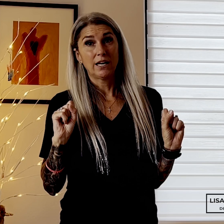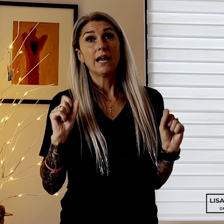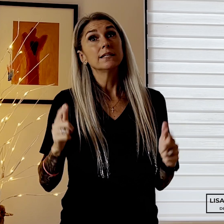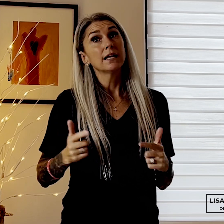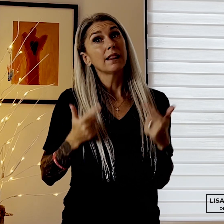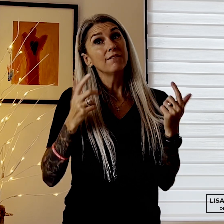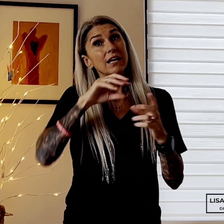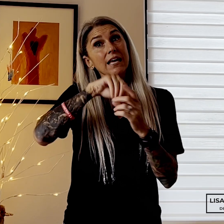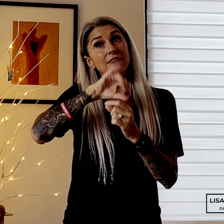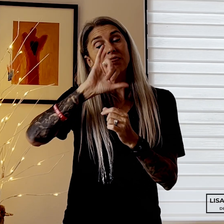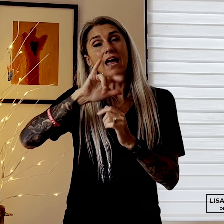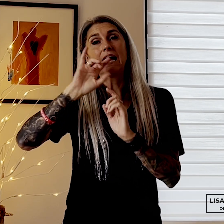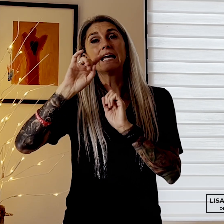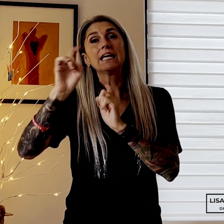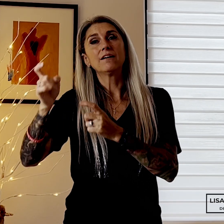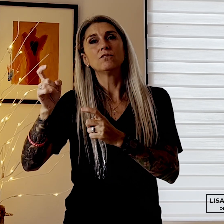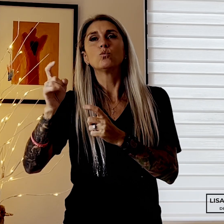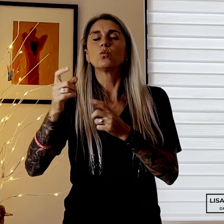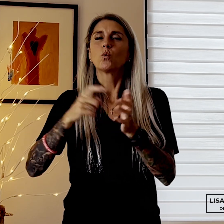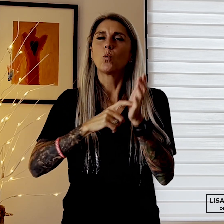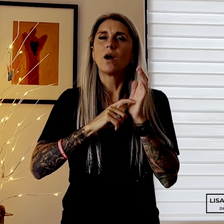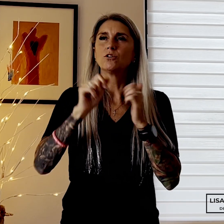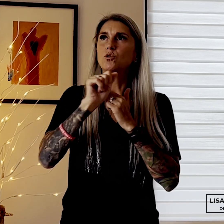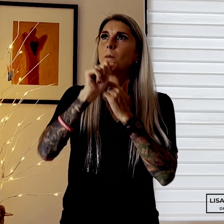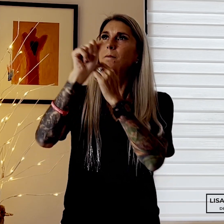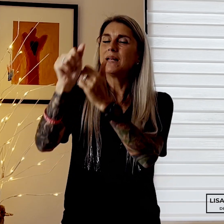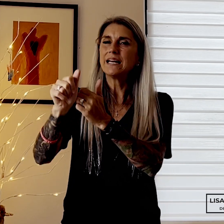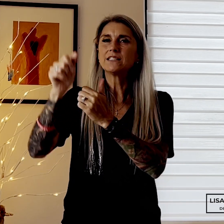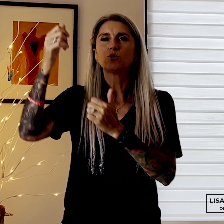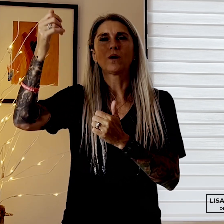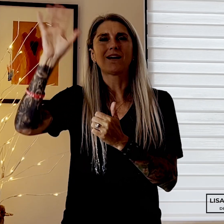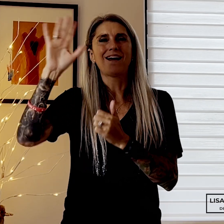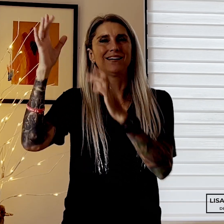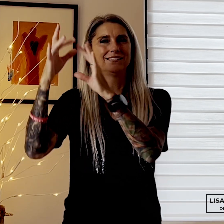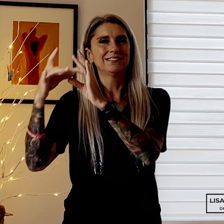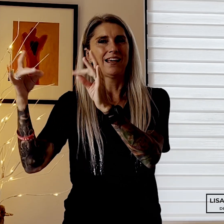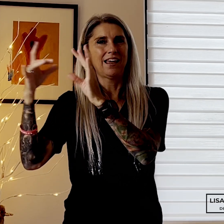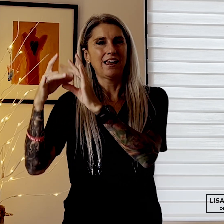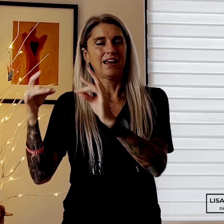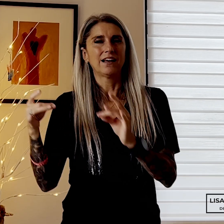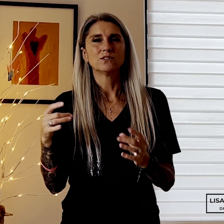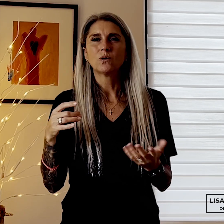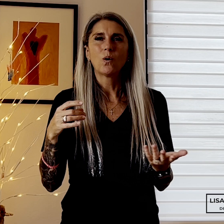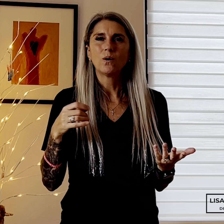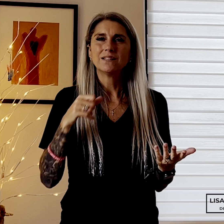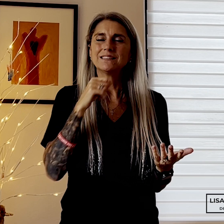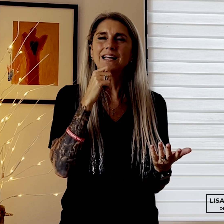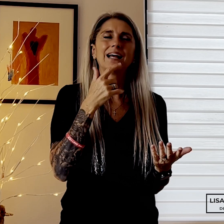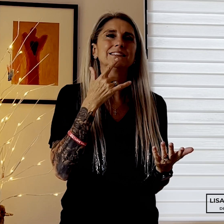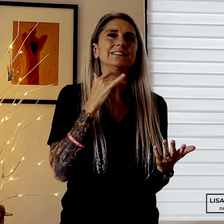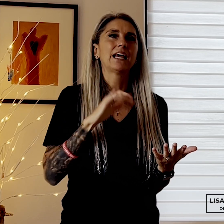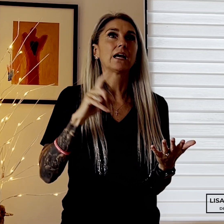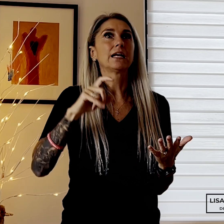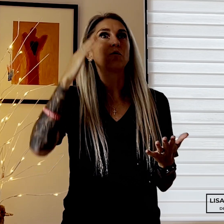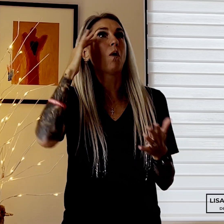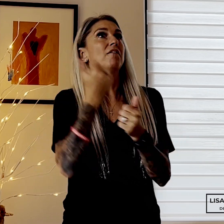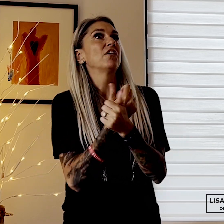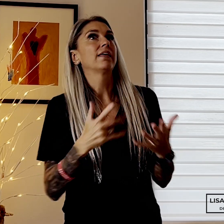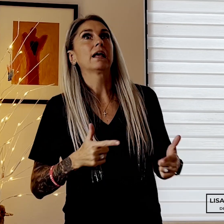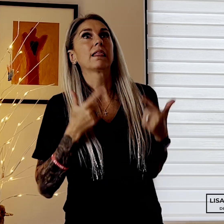salvation. And to live in that gift requires our obedience to what God says. So it's not saying I need to know everything and live perfectly. No,